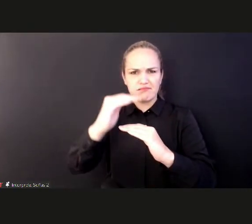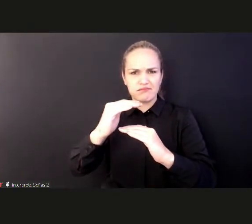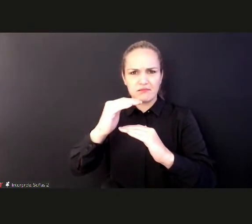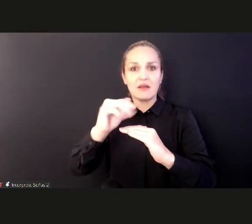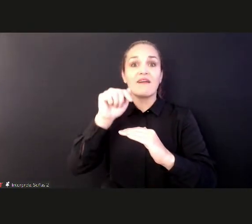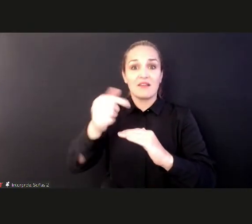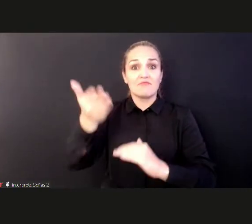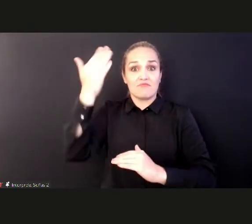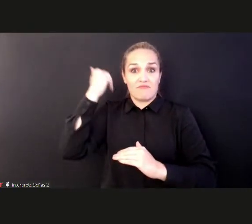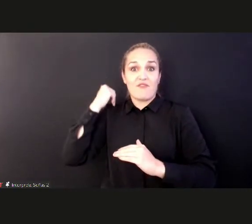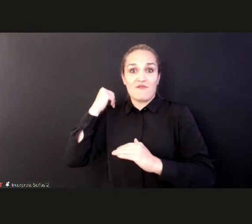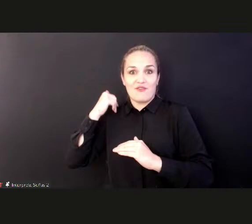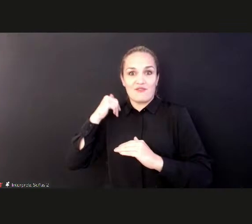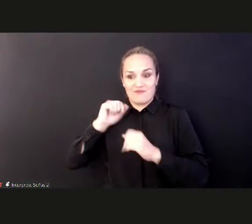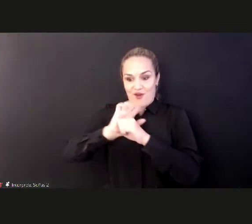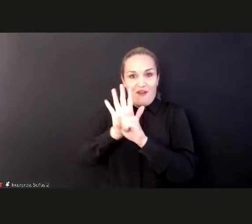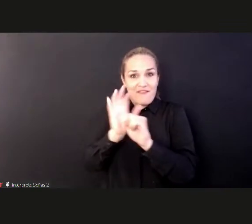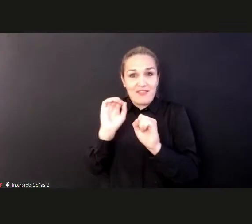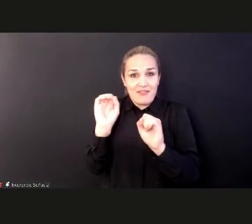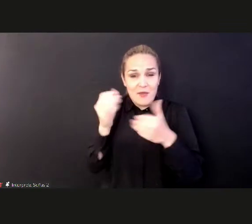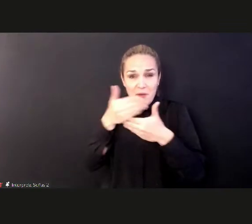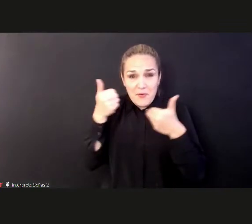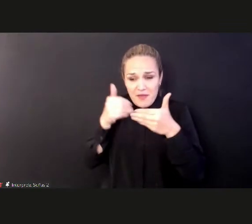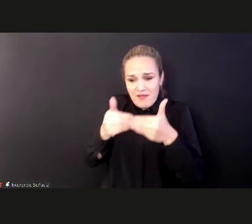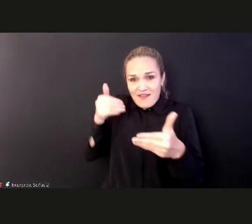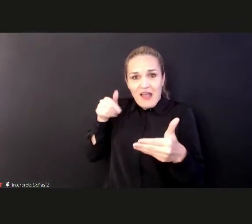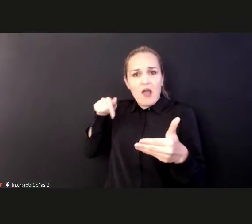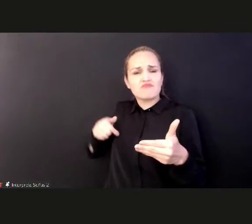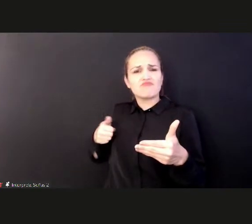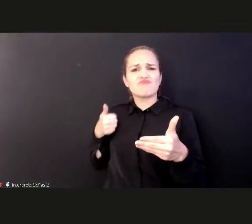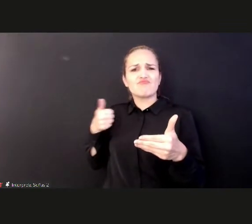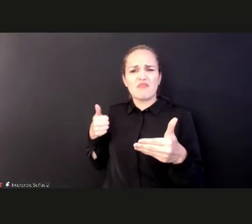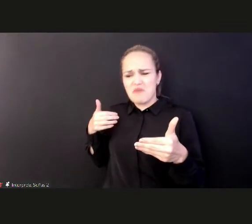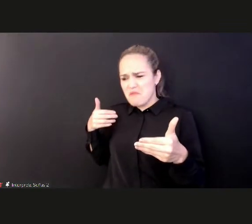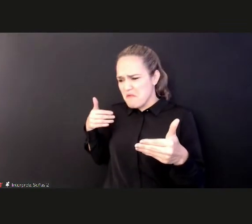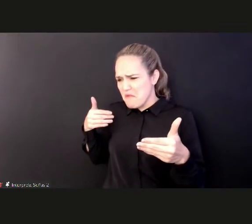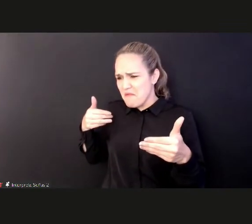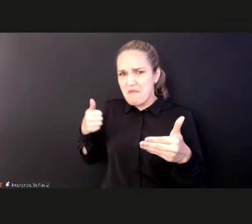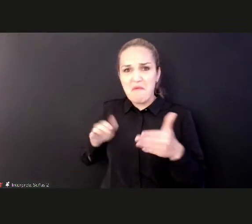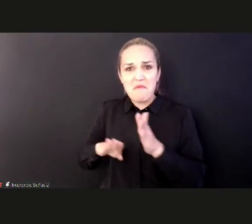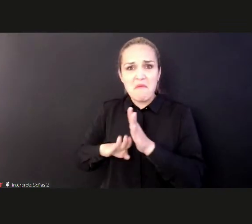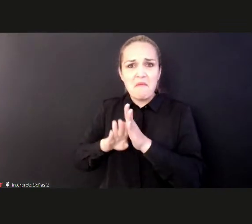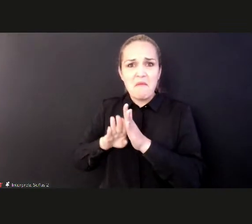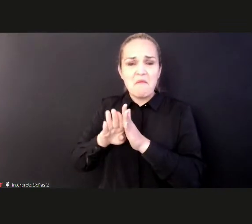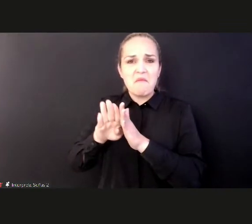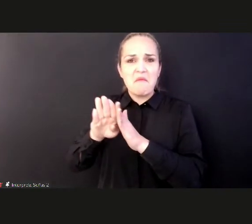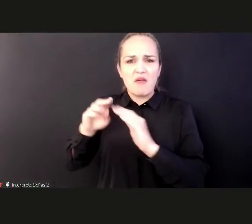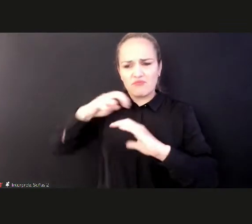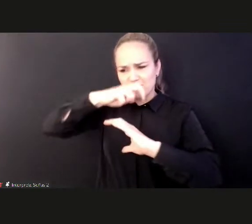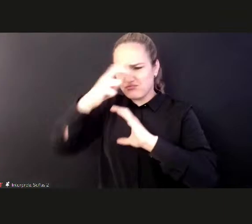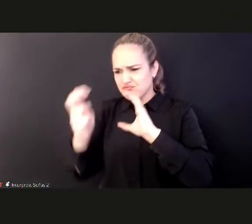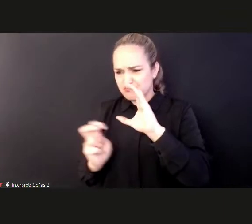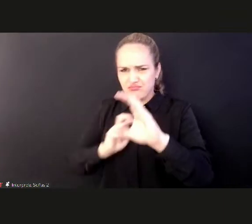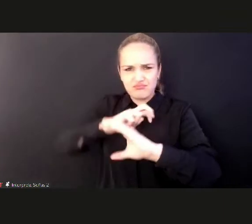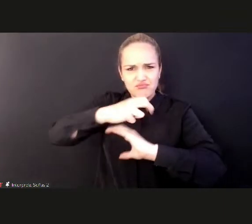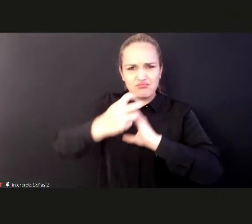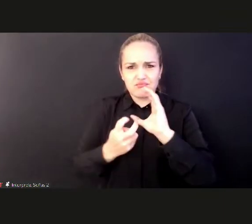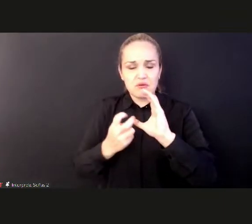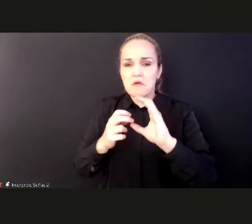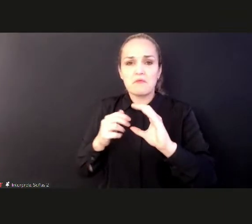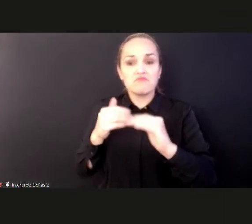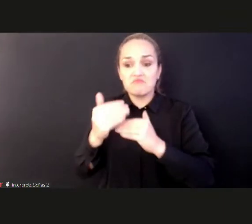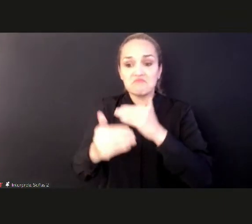make up 80% of all global businesses in the sector, being particularly affected, alongside women, youth,